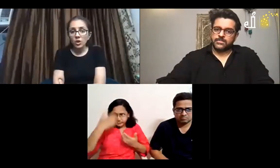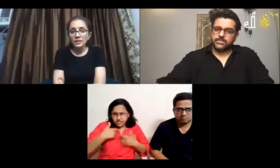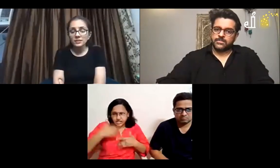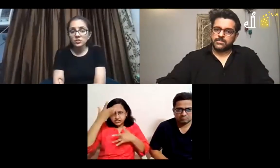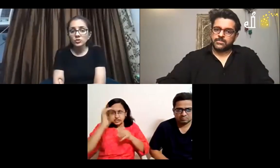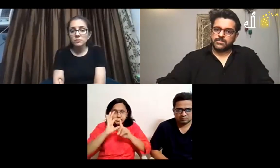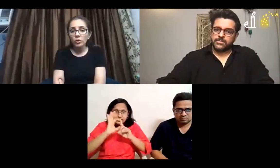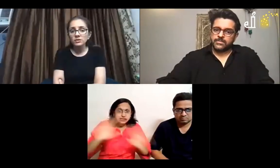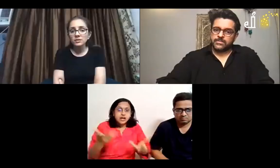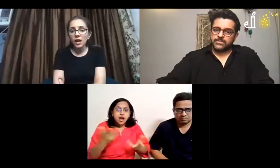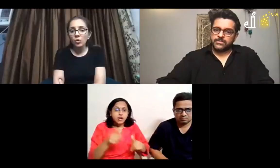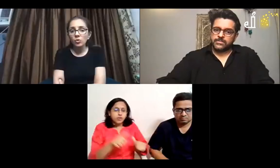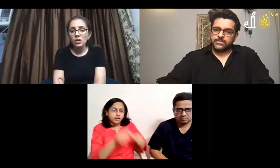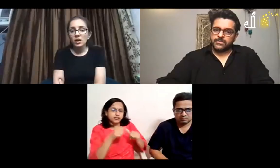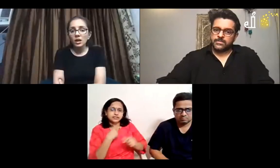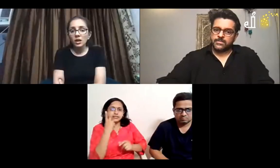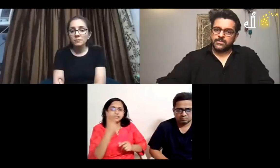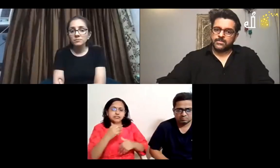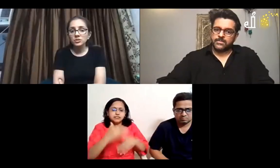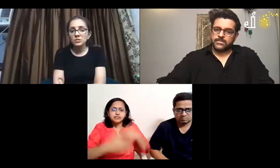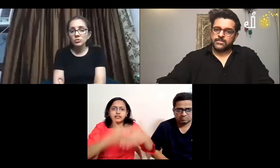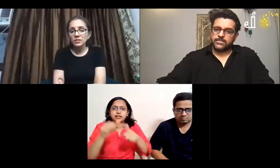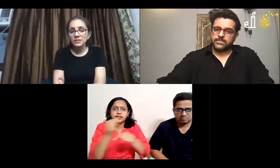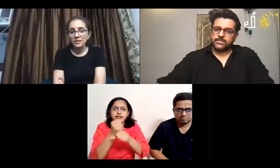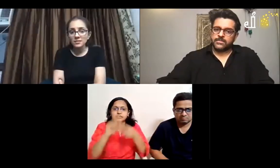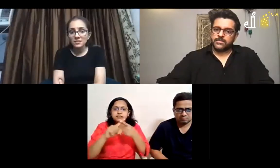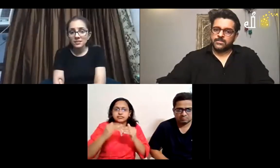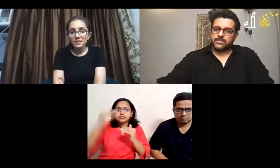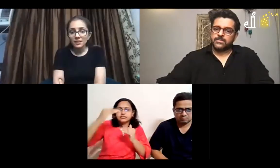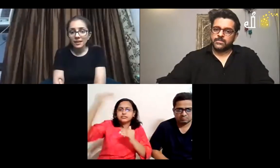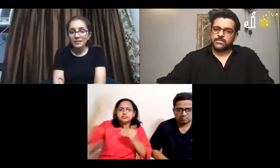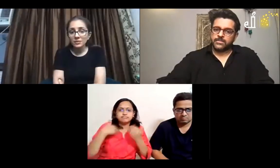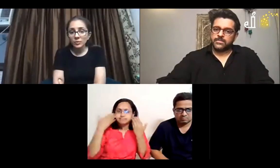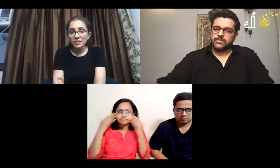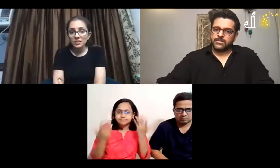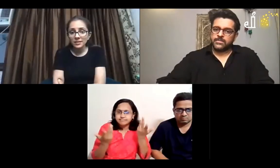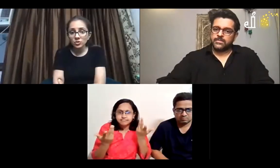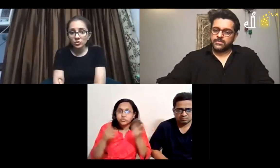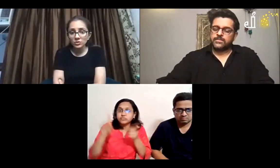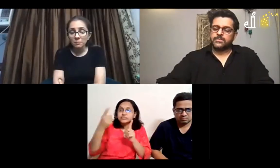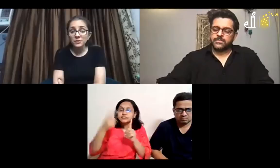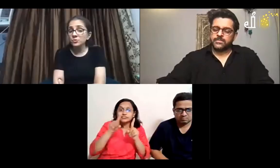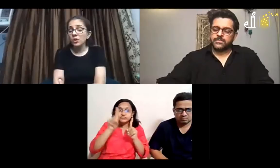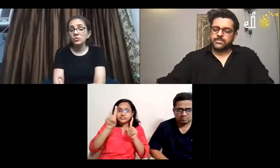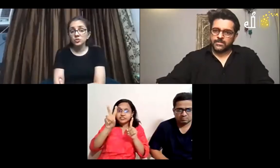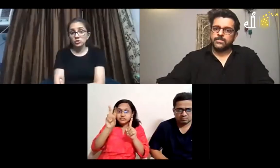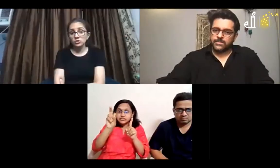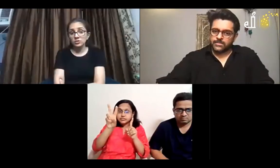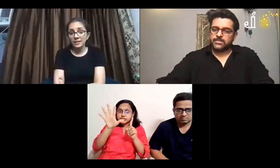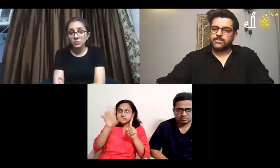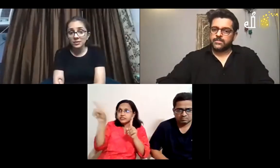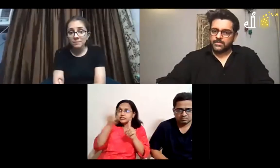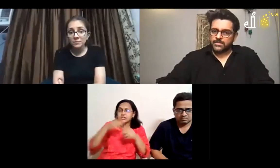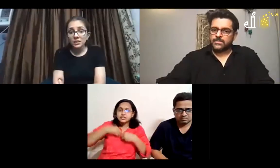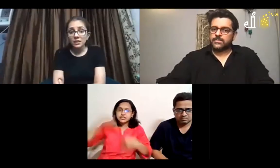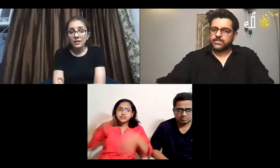So it's also important that how she's looking at us, and when her age grows up, I don't know how she's going to react